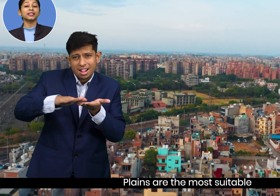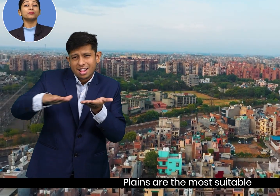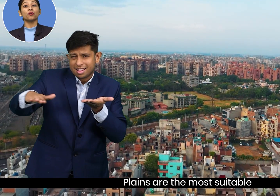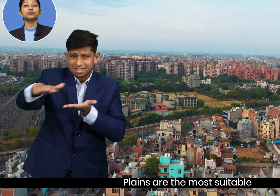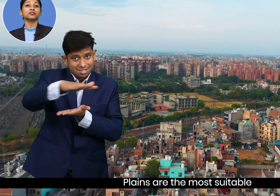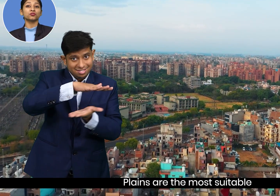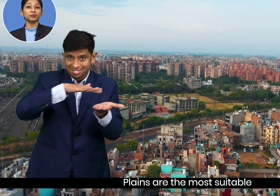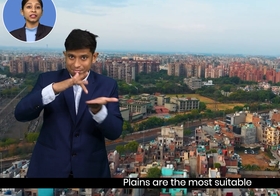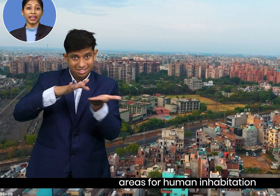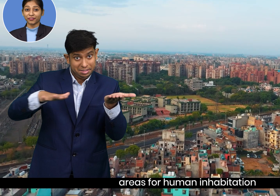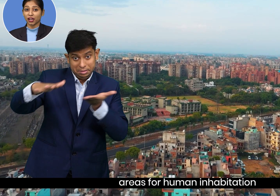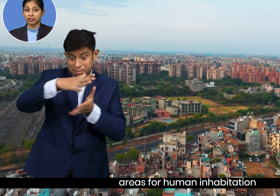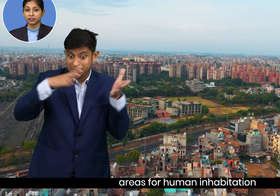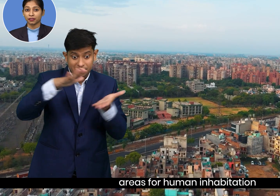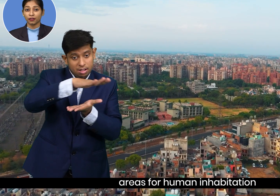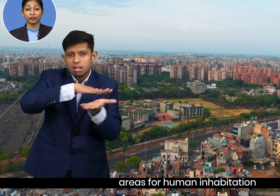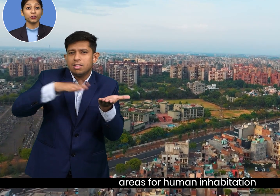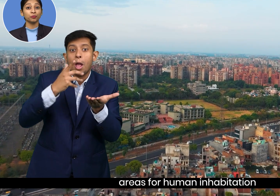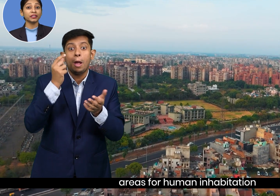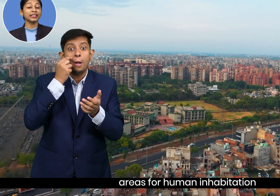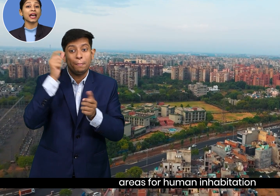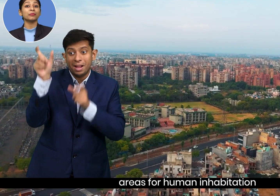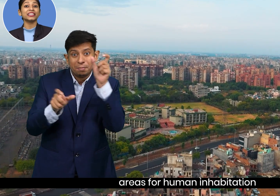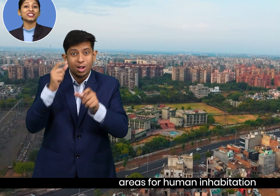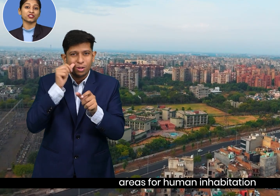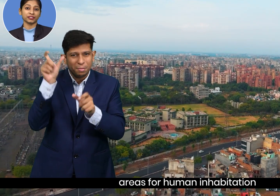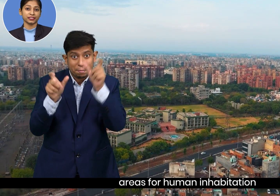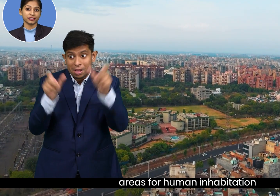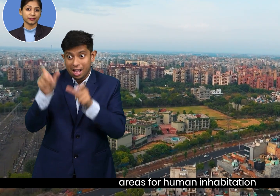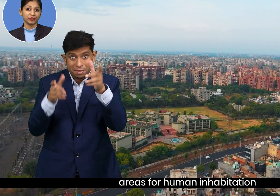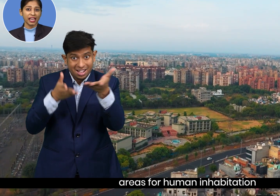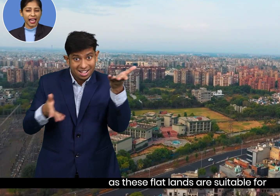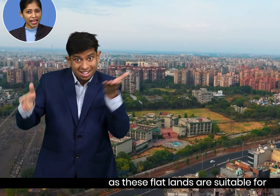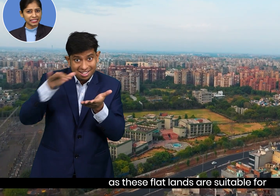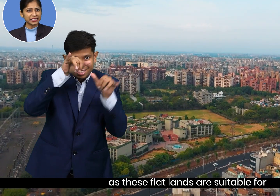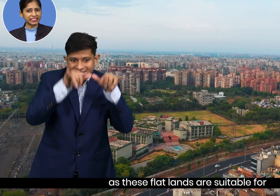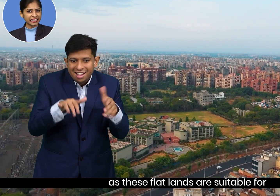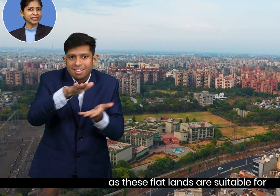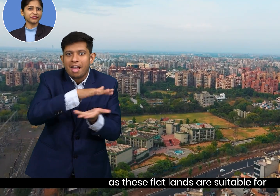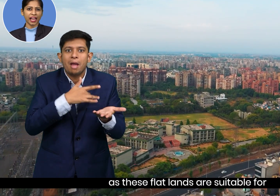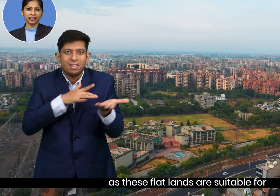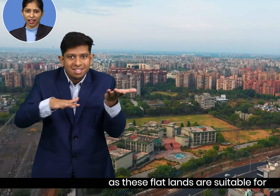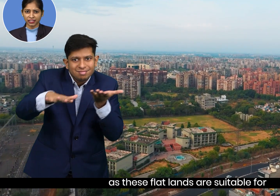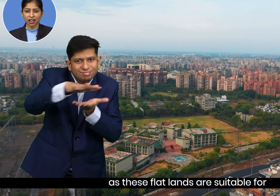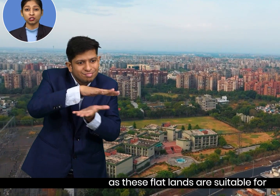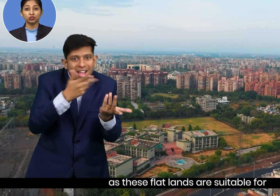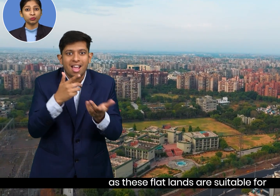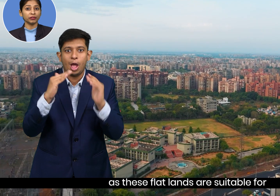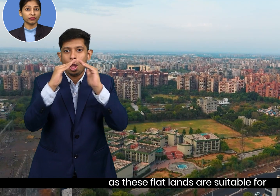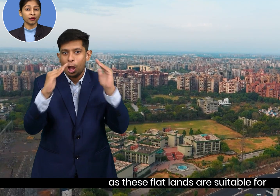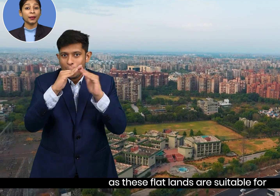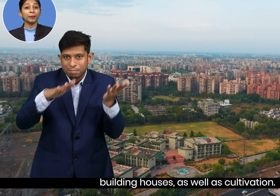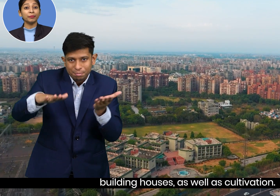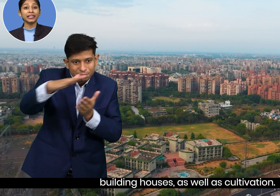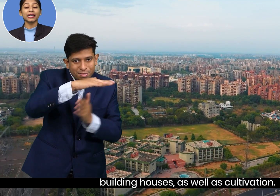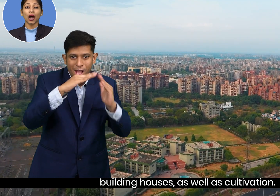Plains are the most suitable areas for human inhabitations, as these flat lands are suitable